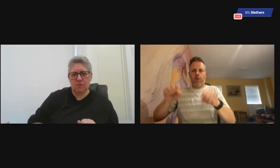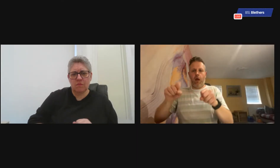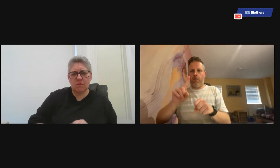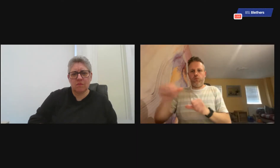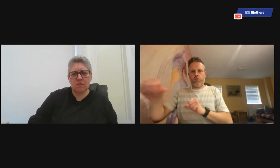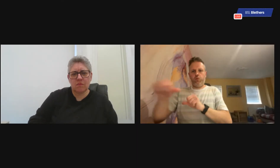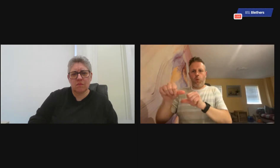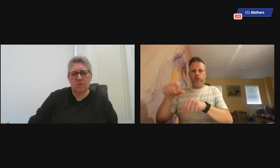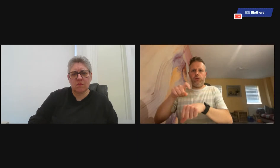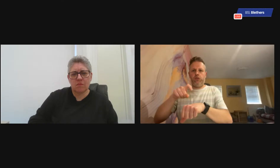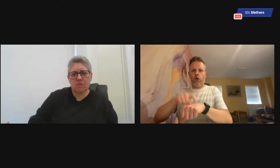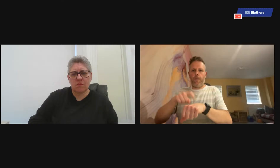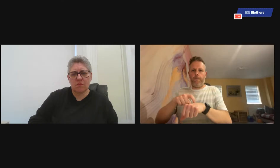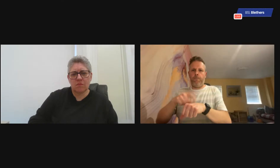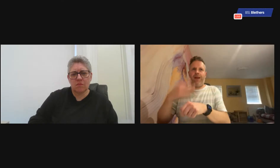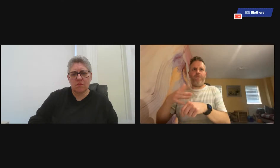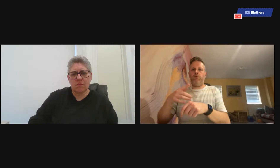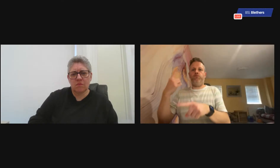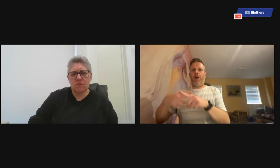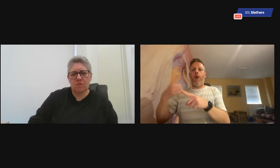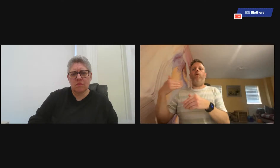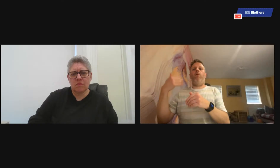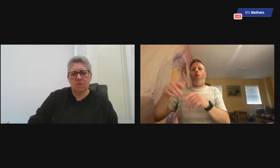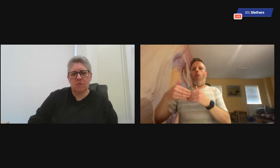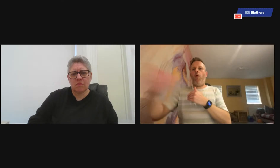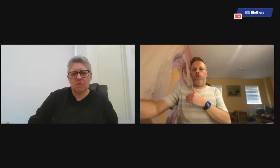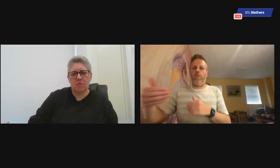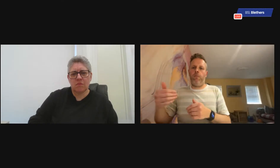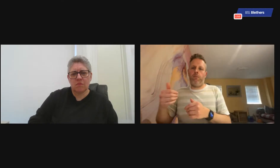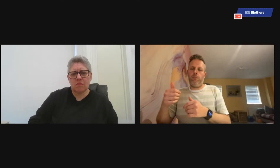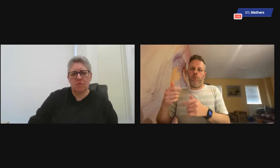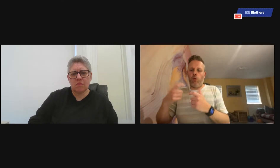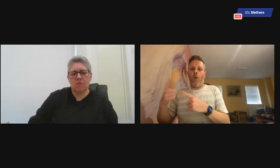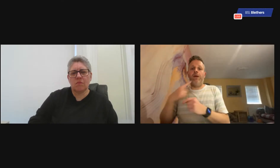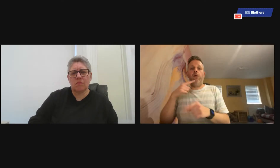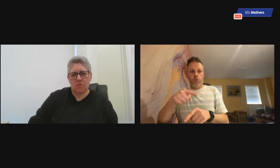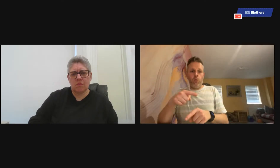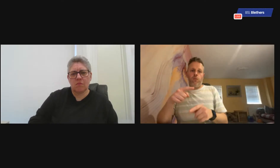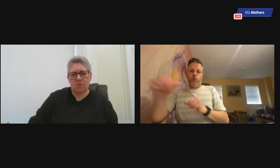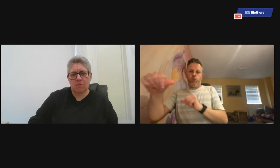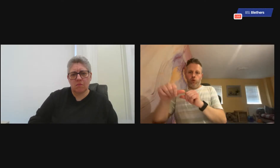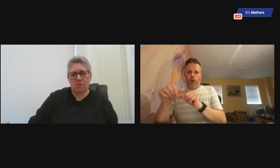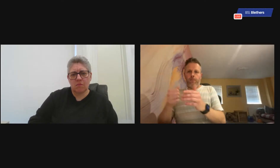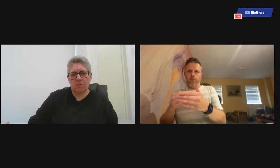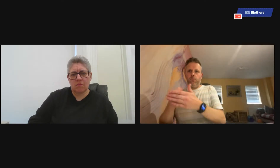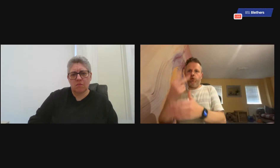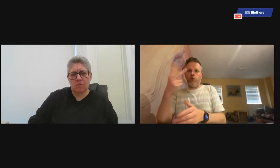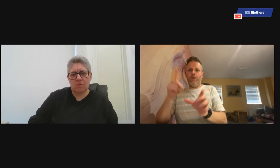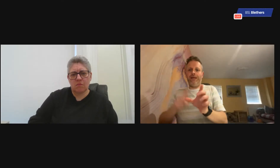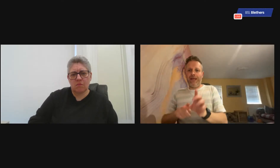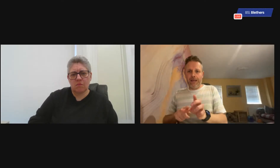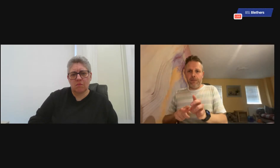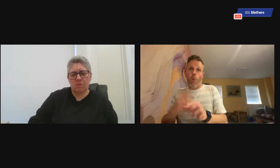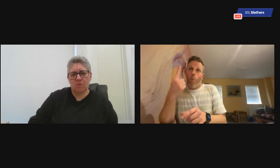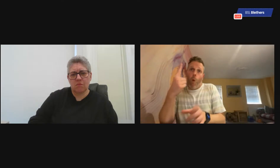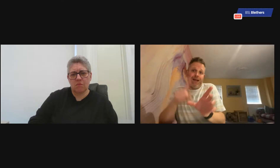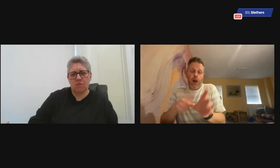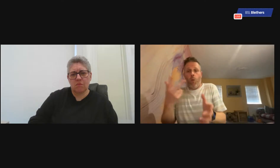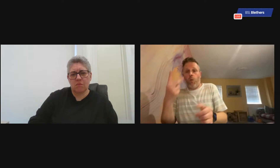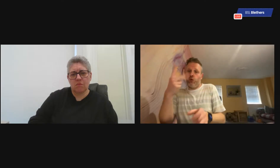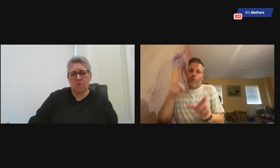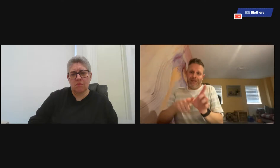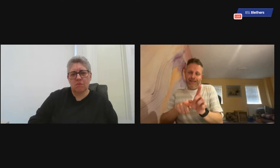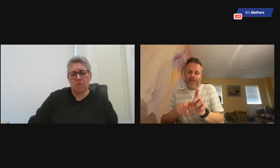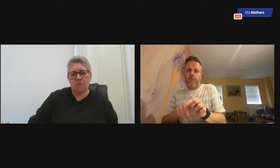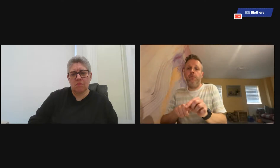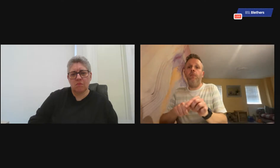fourth one that I have at the moment is about a year or so. It was initially just to be a short-term position, they were going to